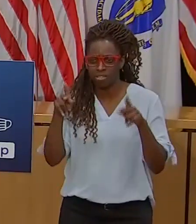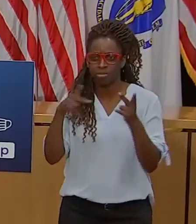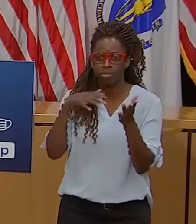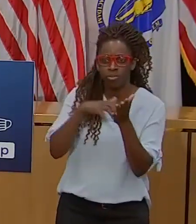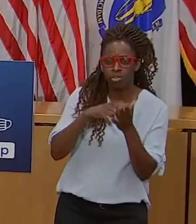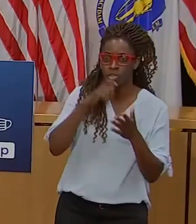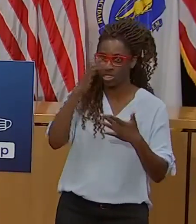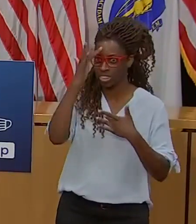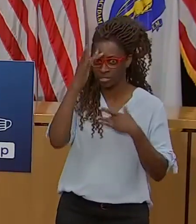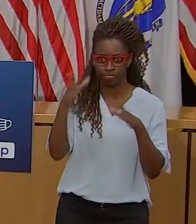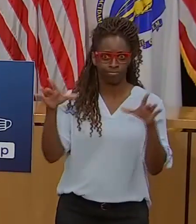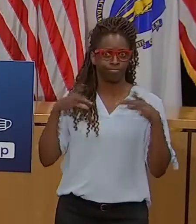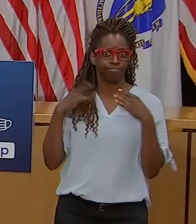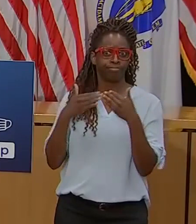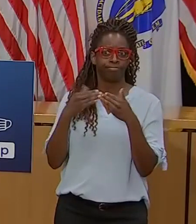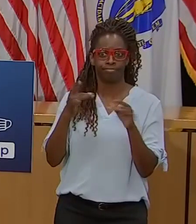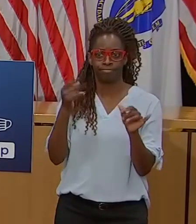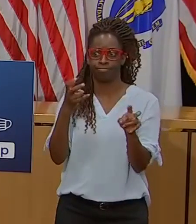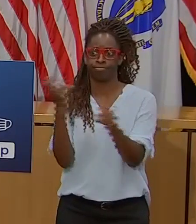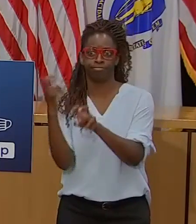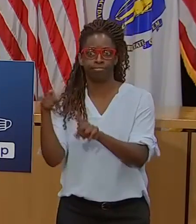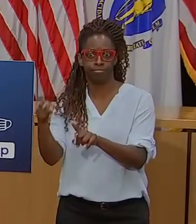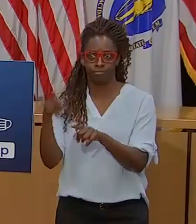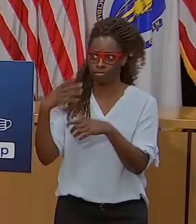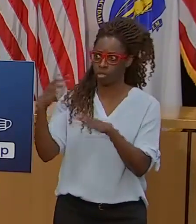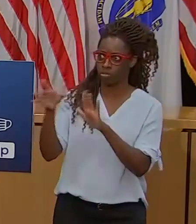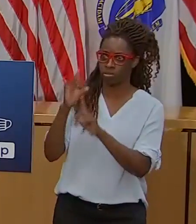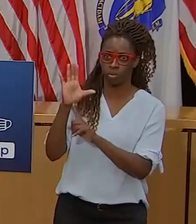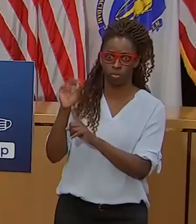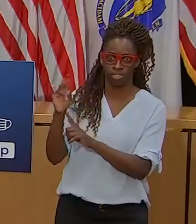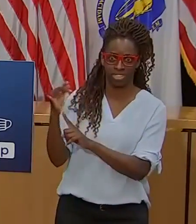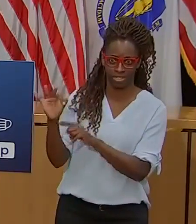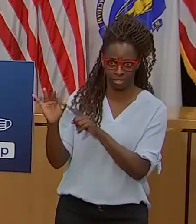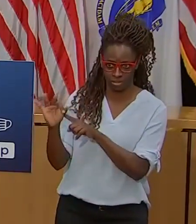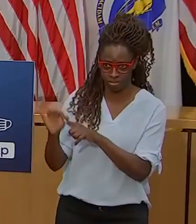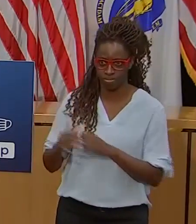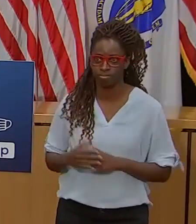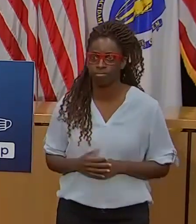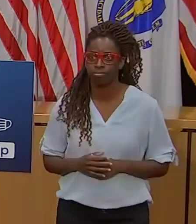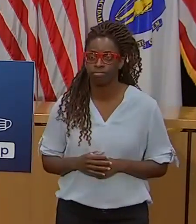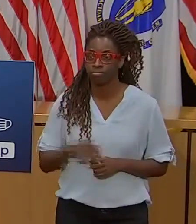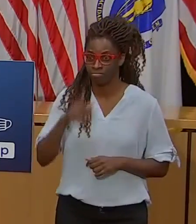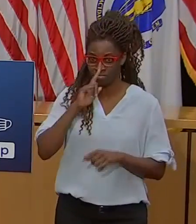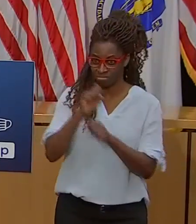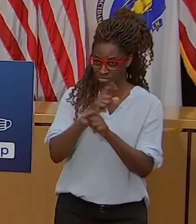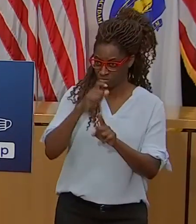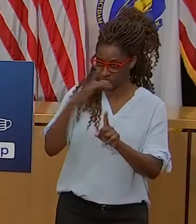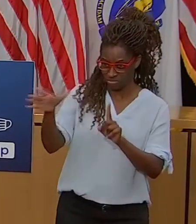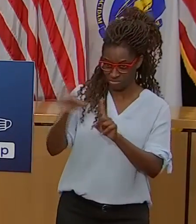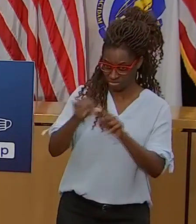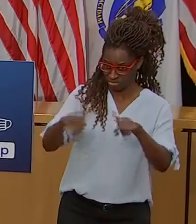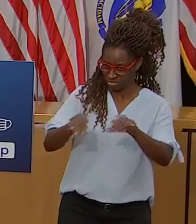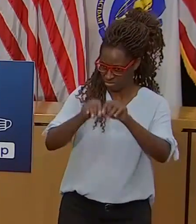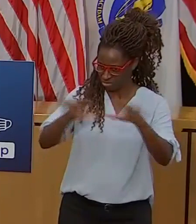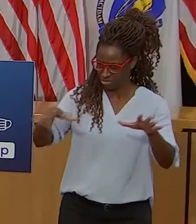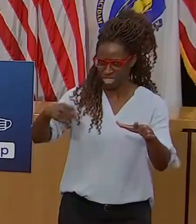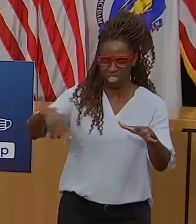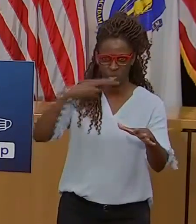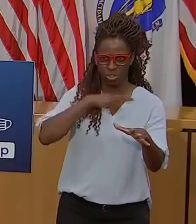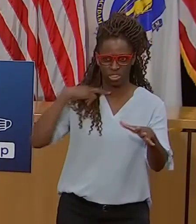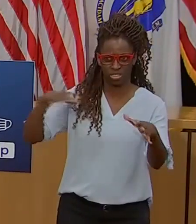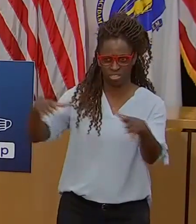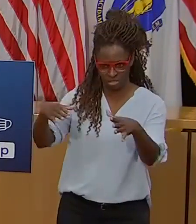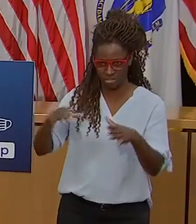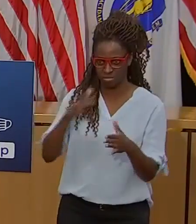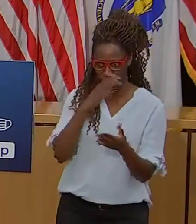and this is sadly true for congregate care settings where infection is more likely to spread. Next will be first